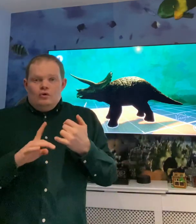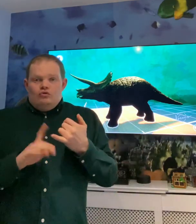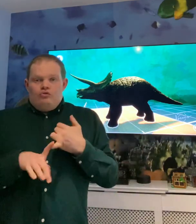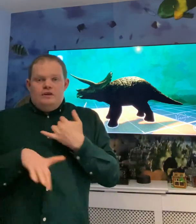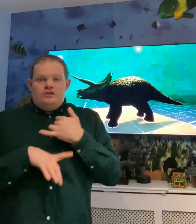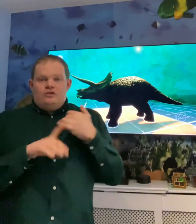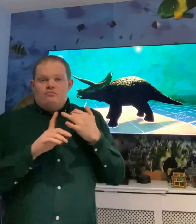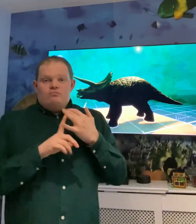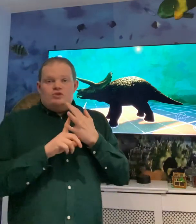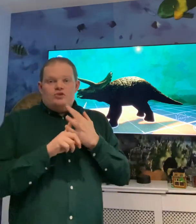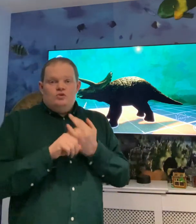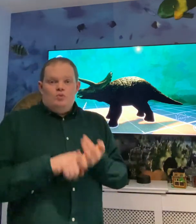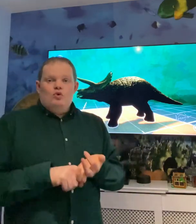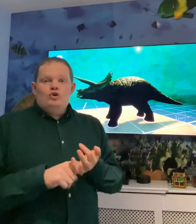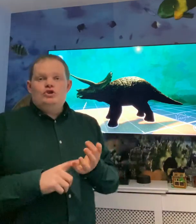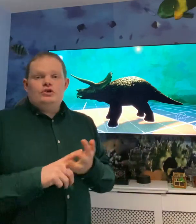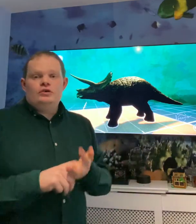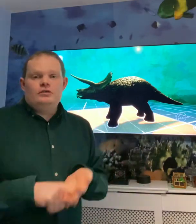tree stumps, wood,